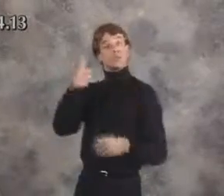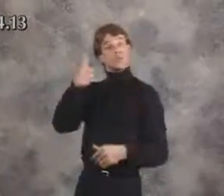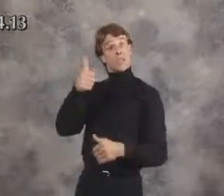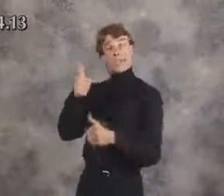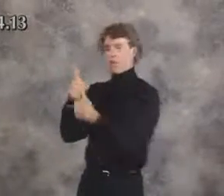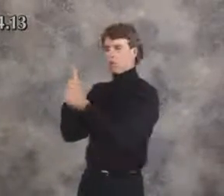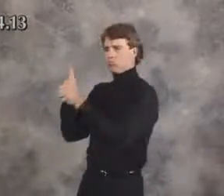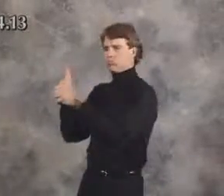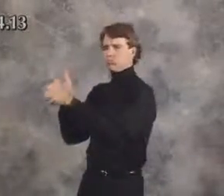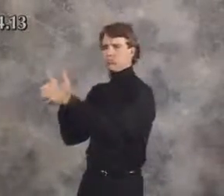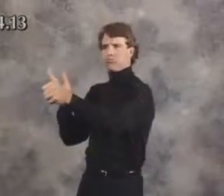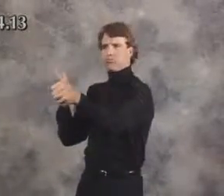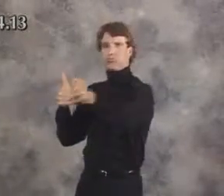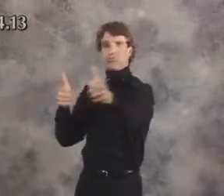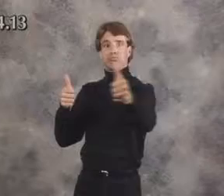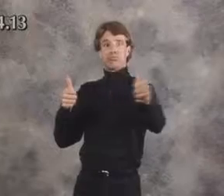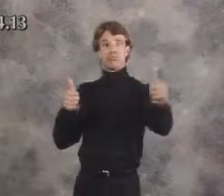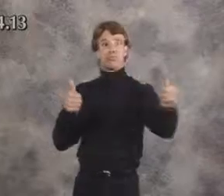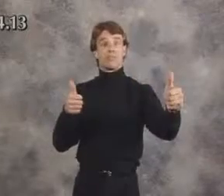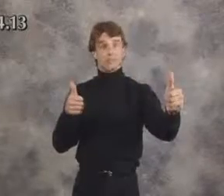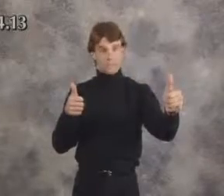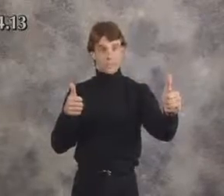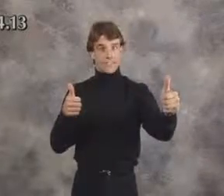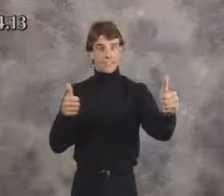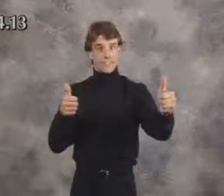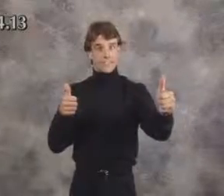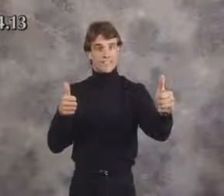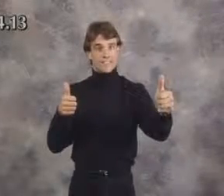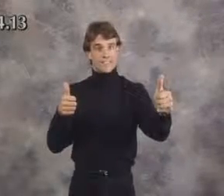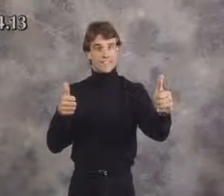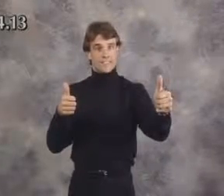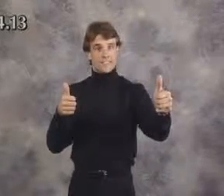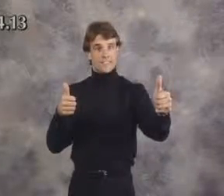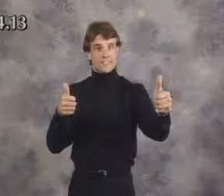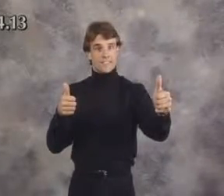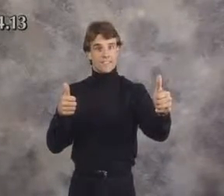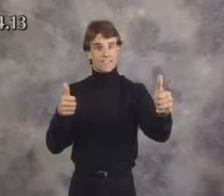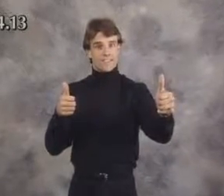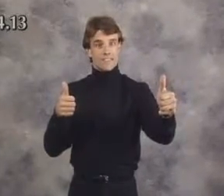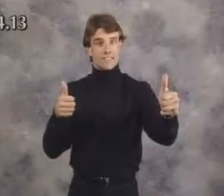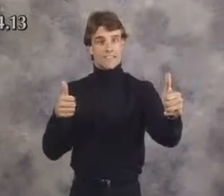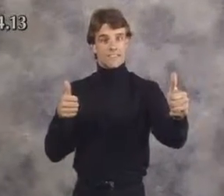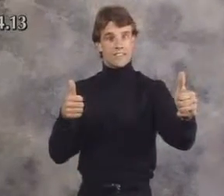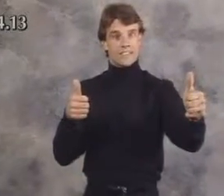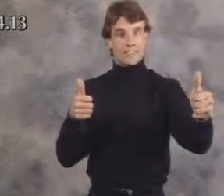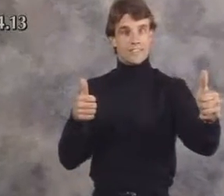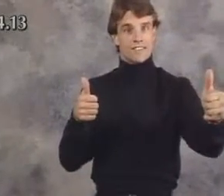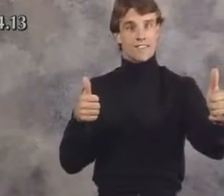waiting in line. And the 10 hand shape represents all those people.